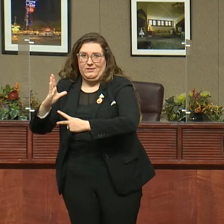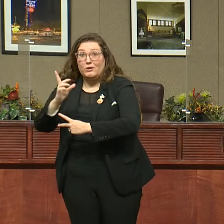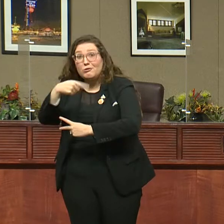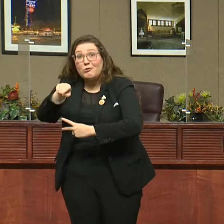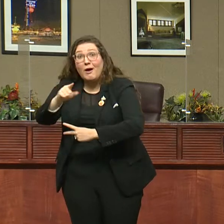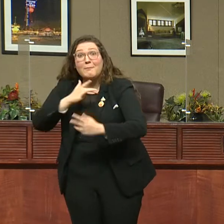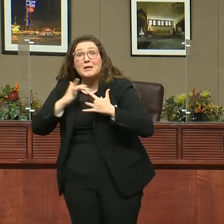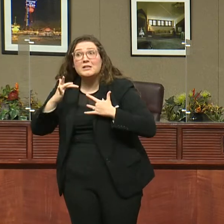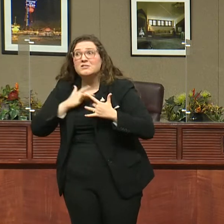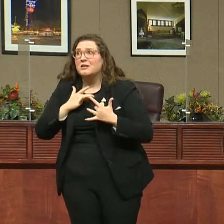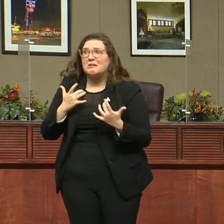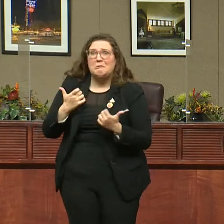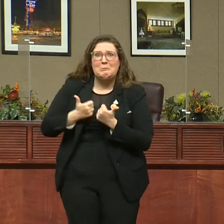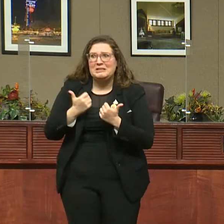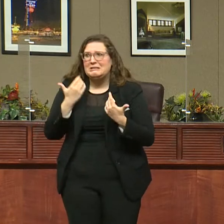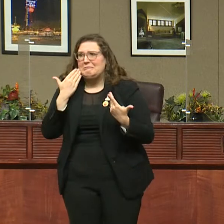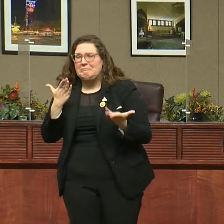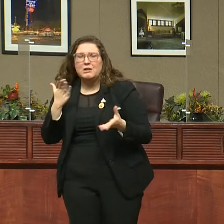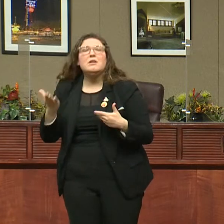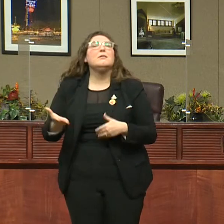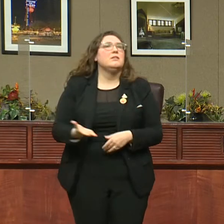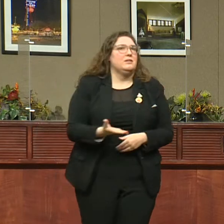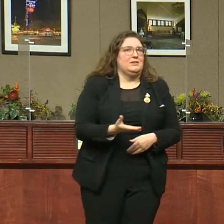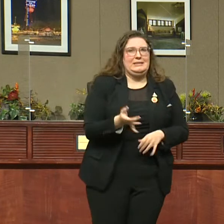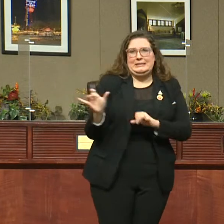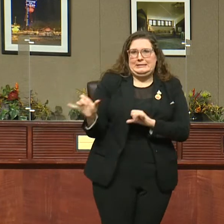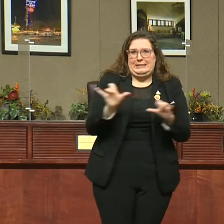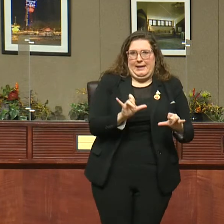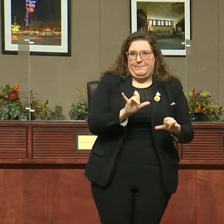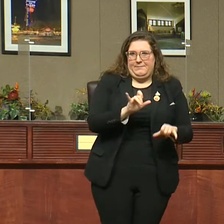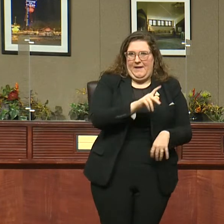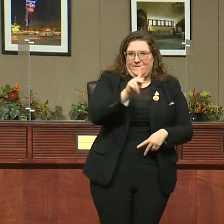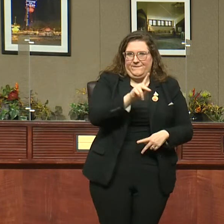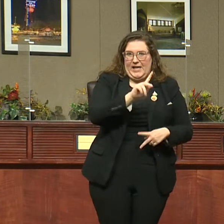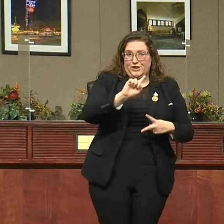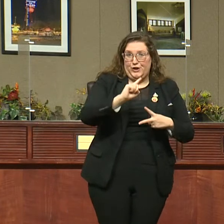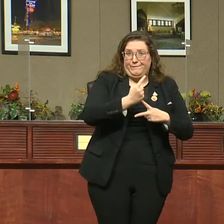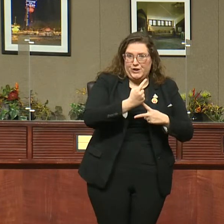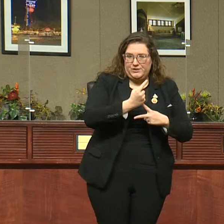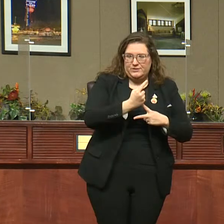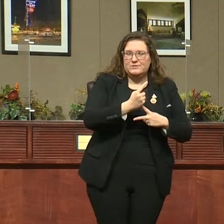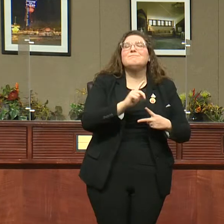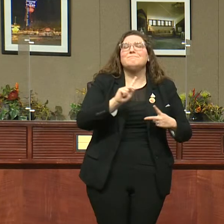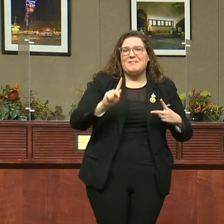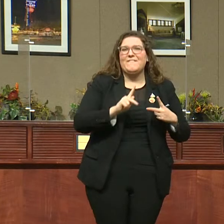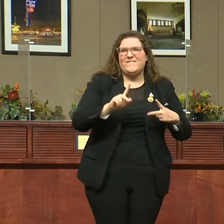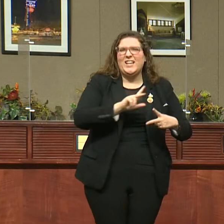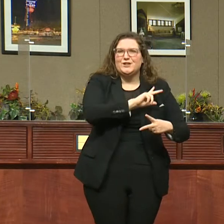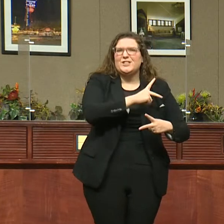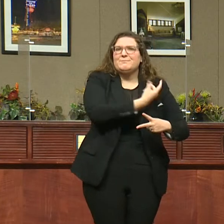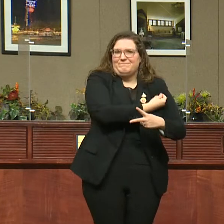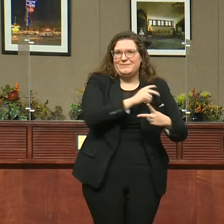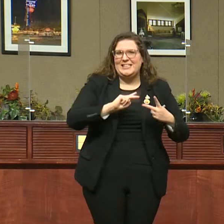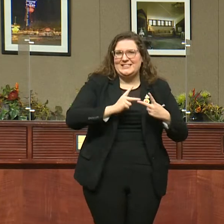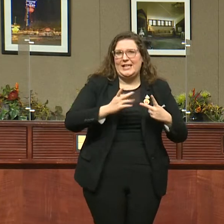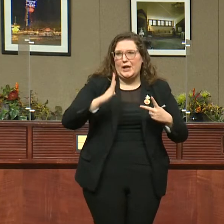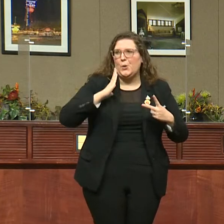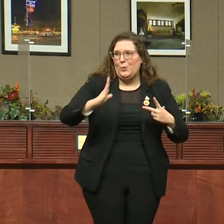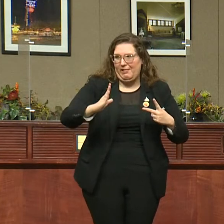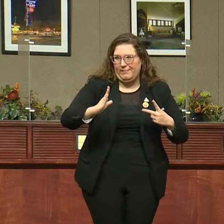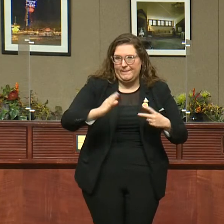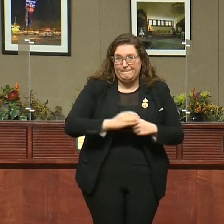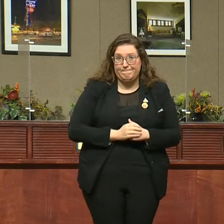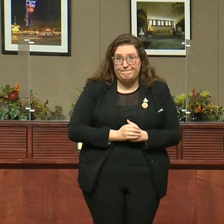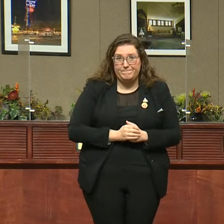that. If you receive Pfizer, you will receive Pfizer. And if the other twos come, you will receive whatever you